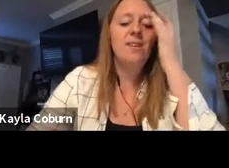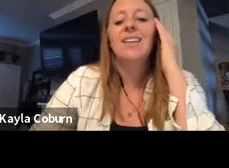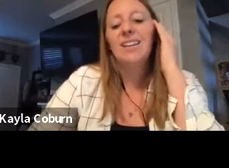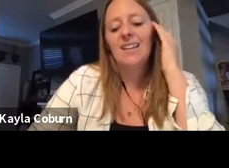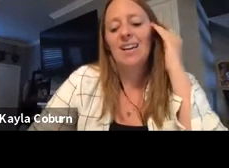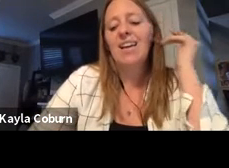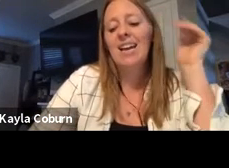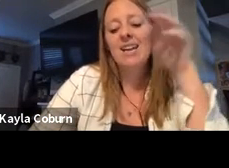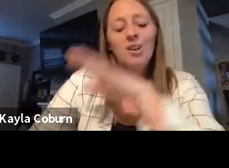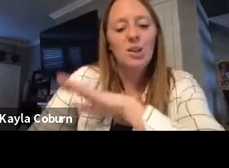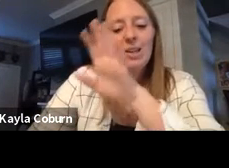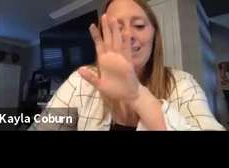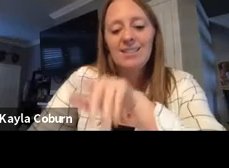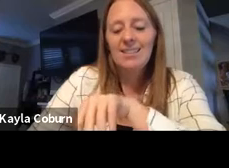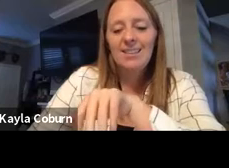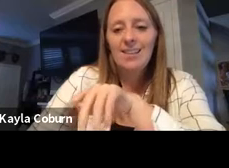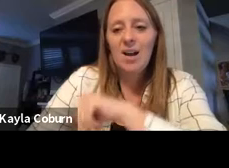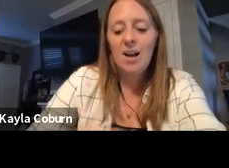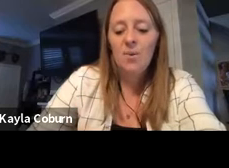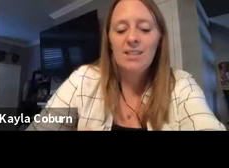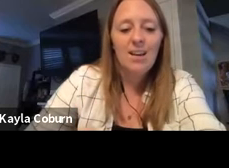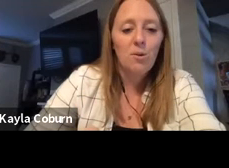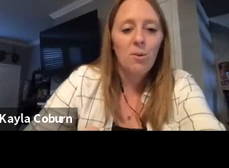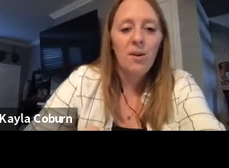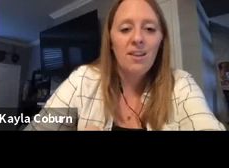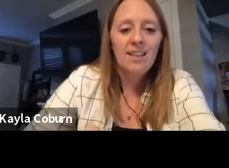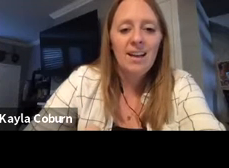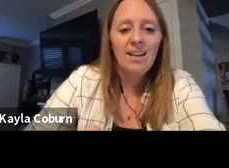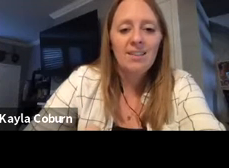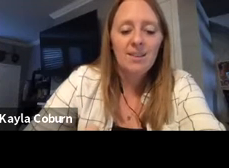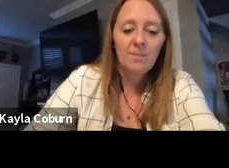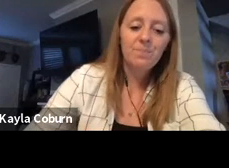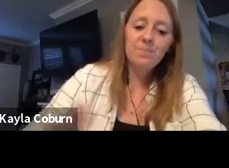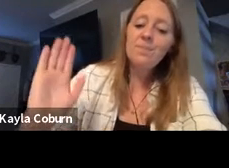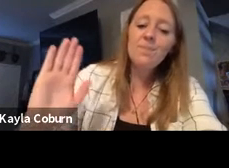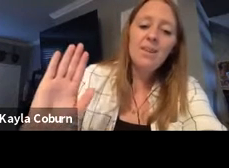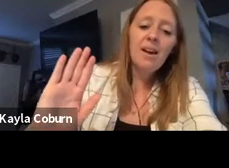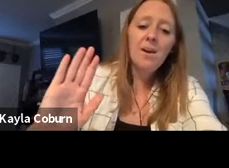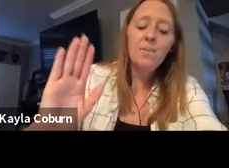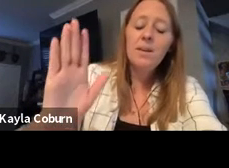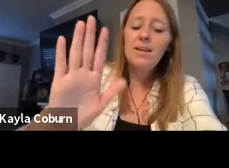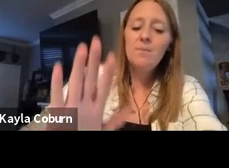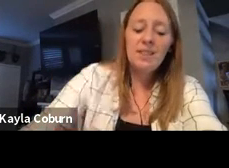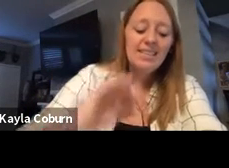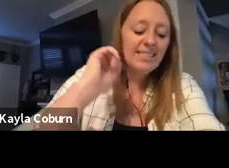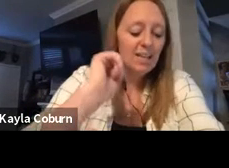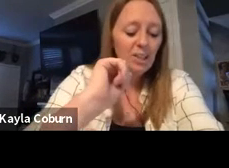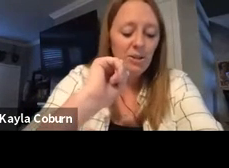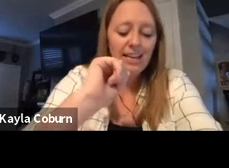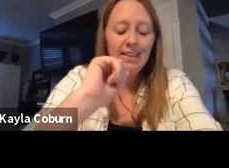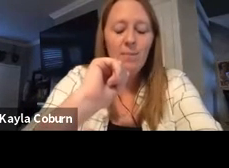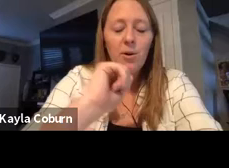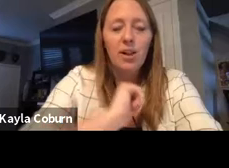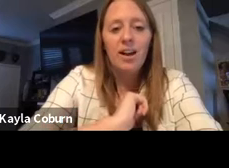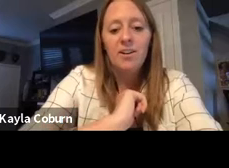out. Again, I'll show this once I go through all the signs. Um, but this is actually a